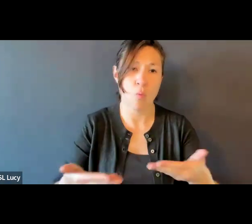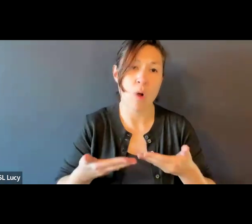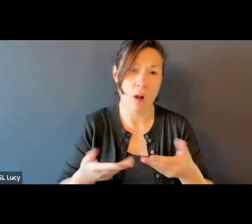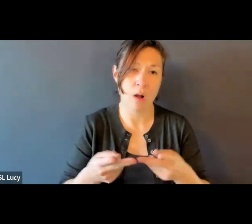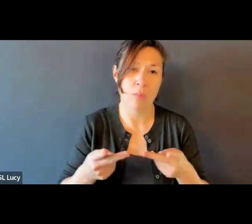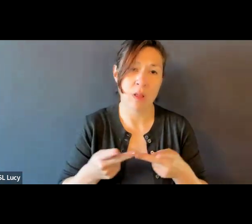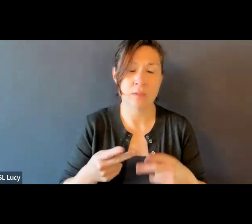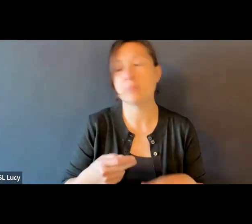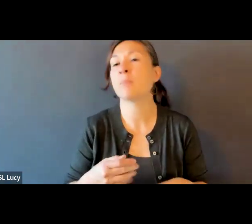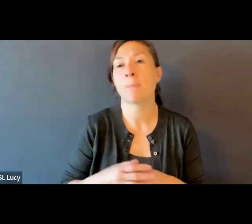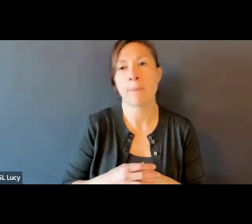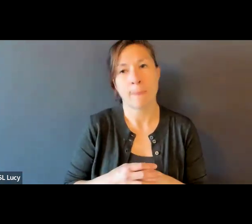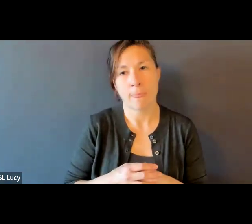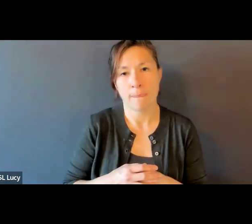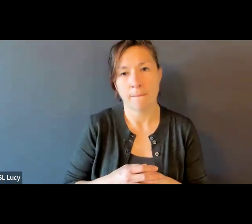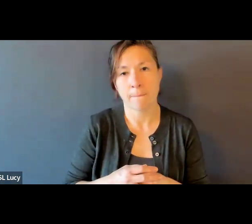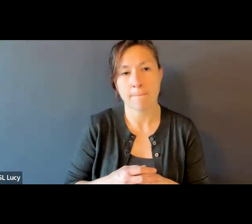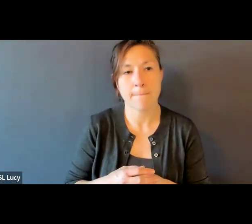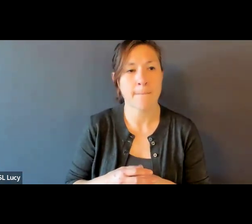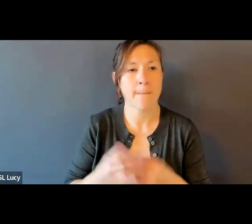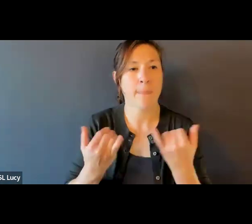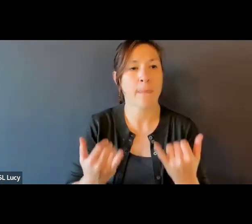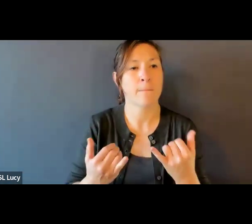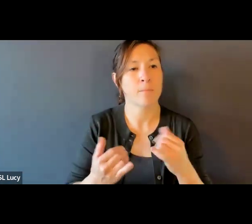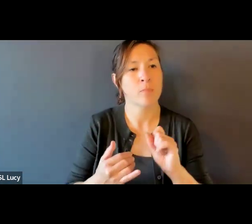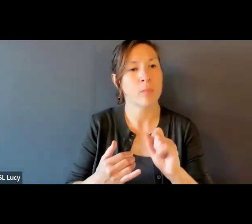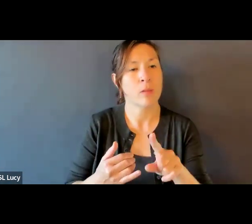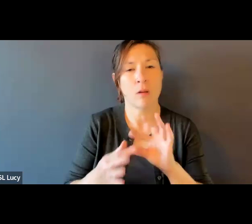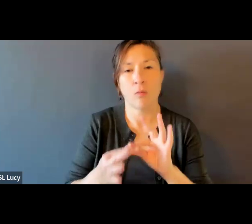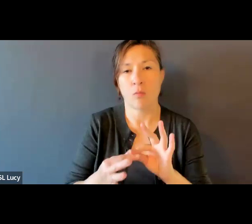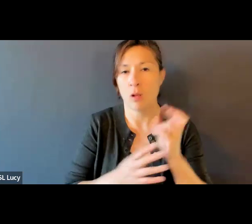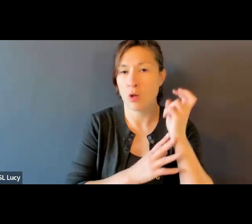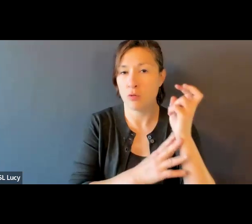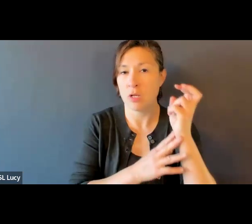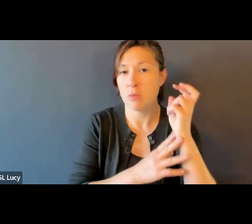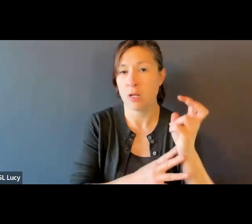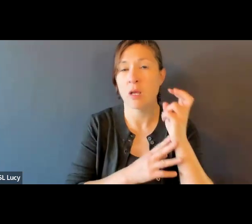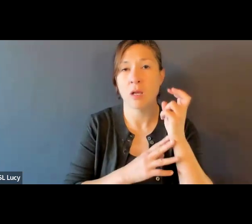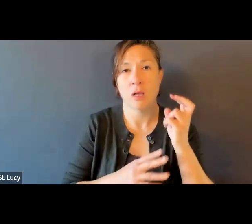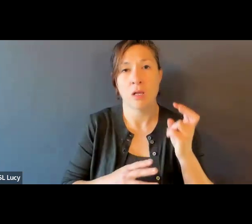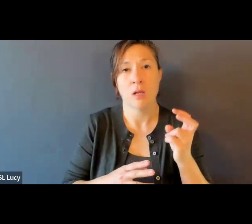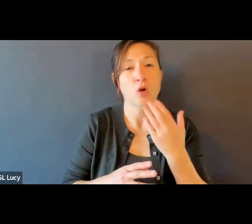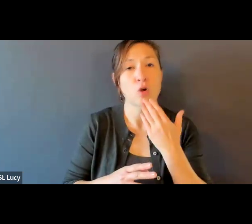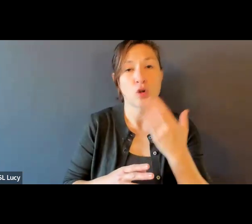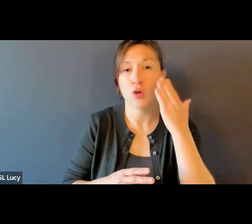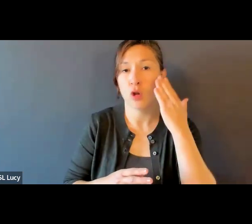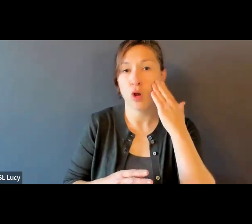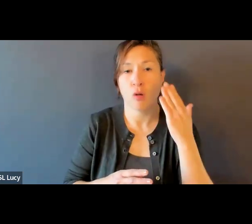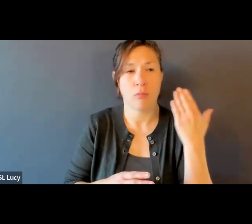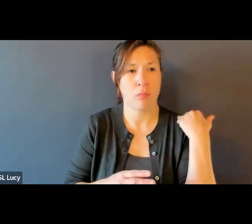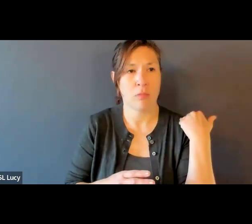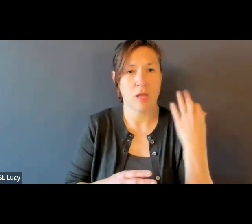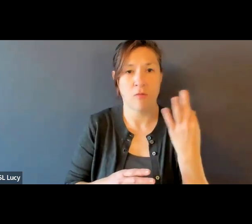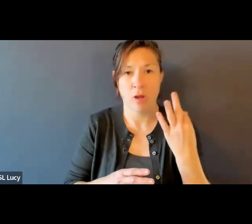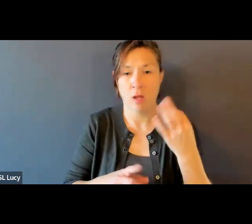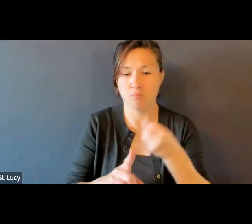Superintendent, on transportation, I'm delighted to hear we hit 95 last Friday, and also what